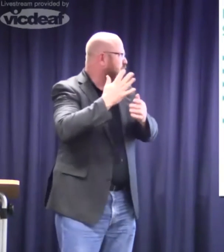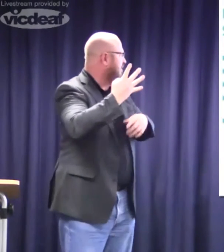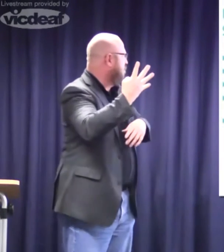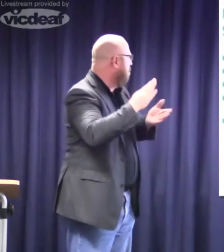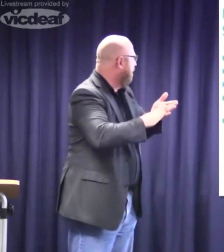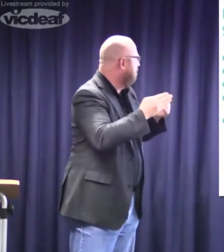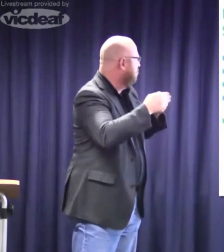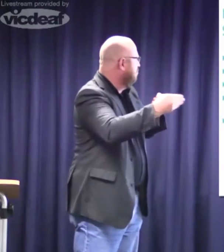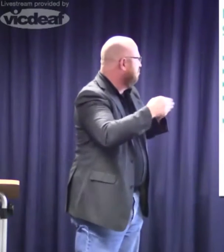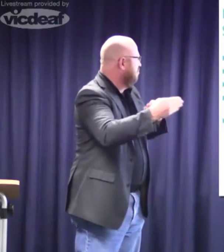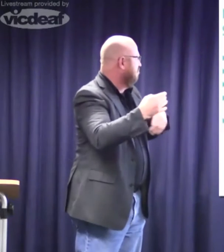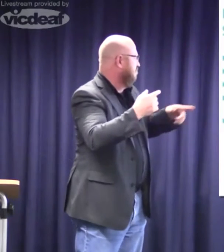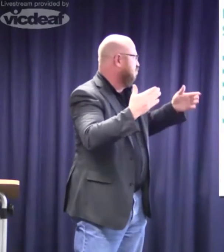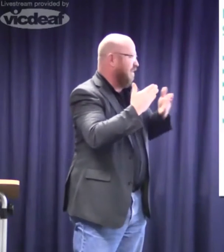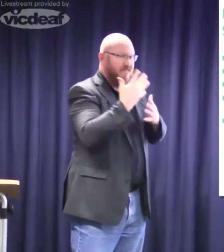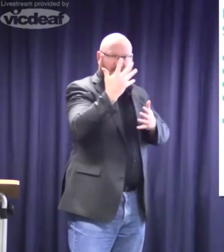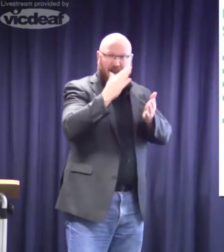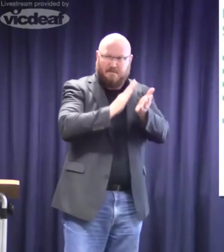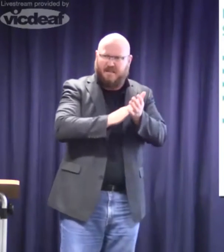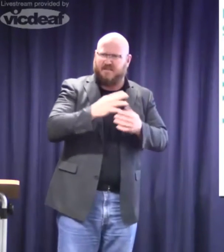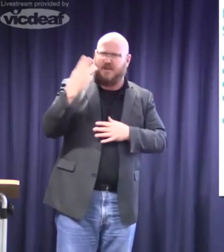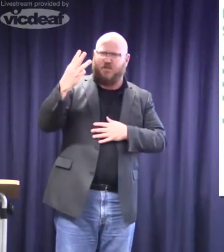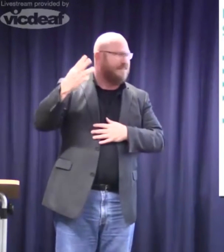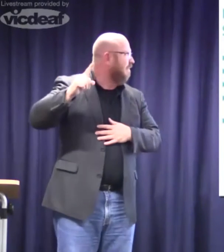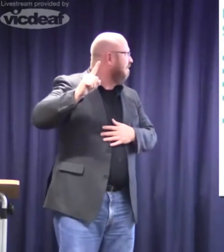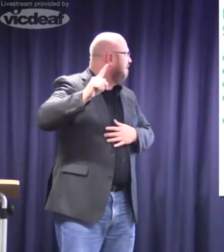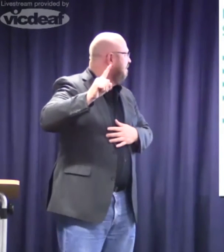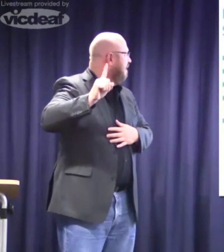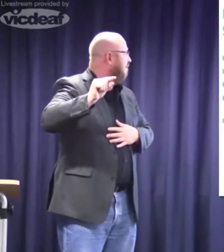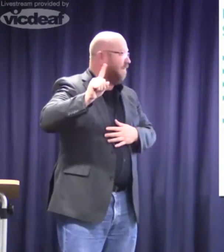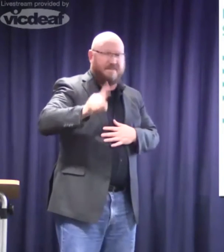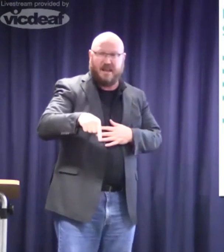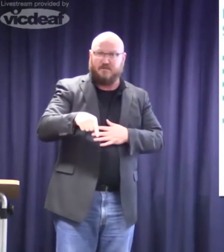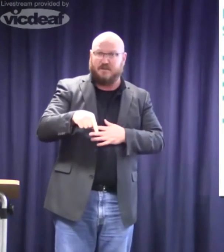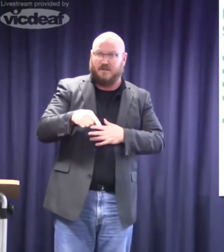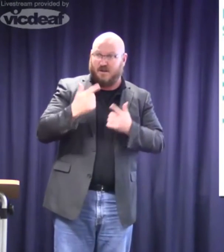I queried, I asked the NABS to provide me with some statistics.